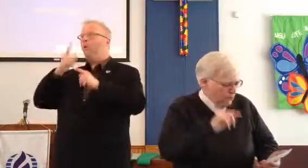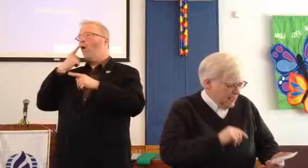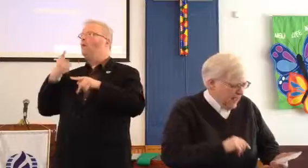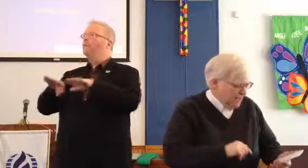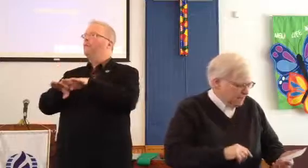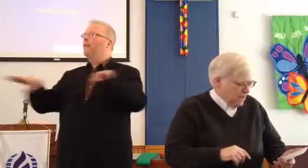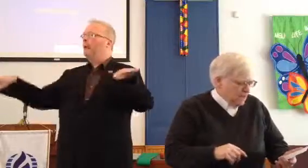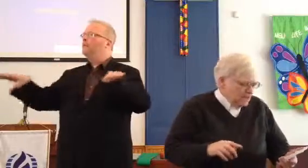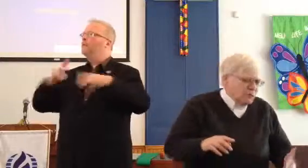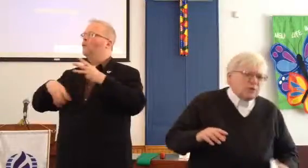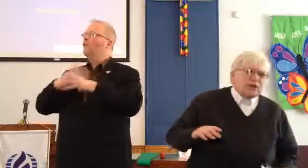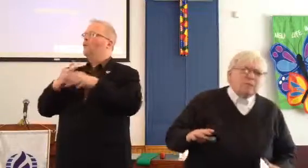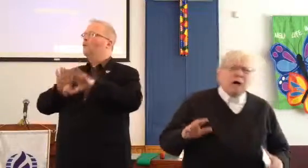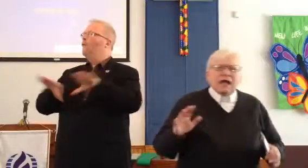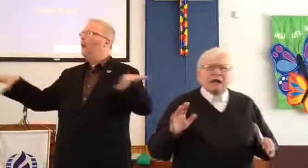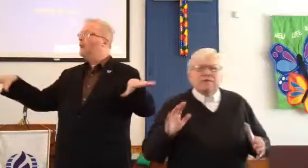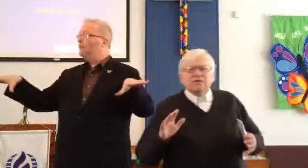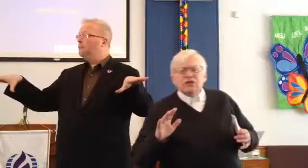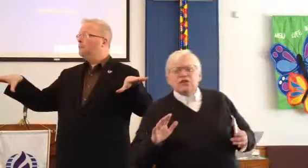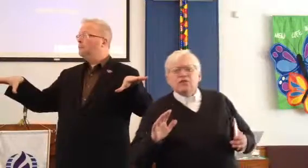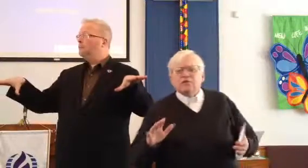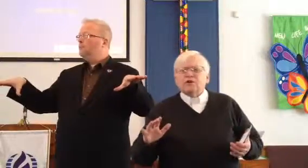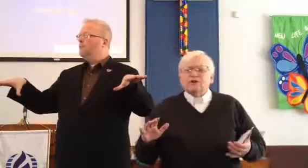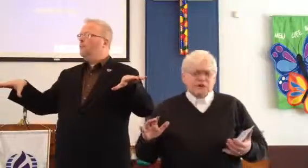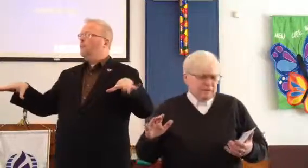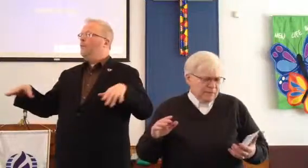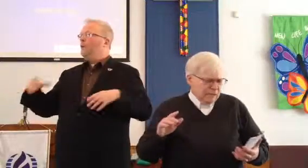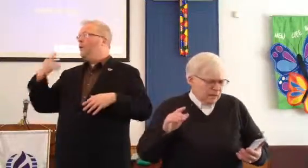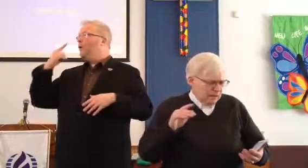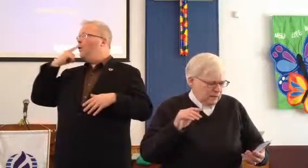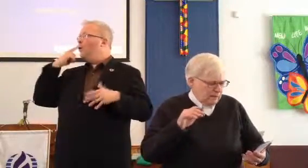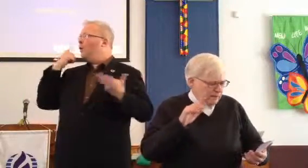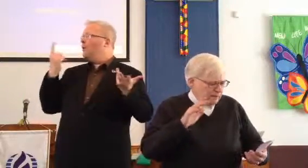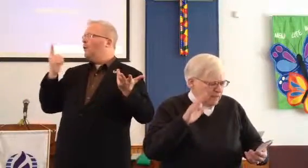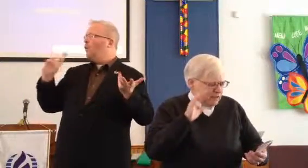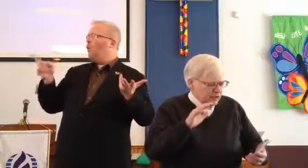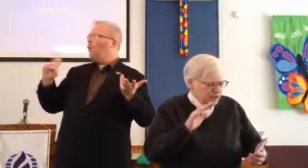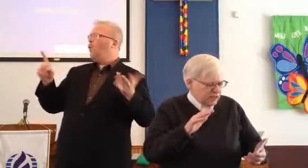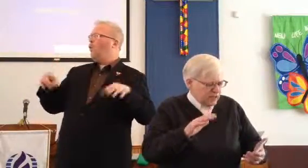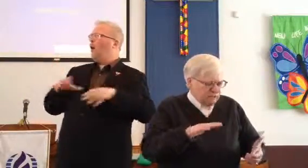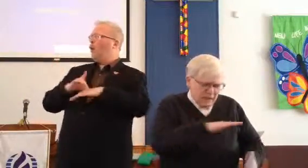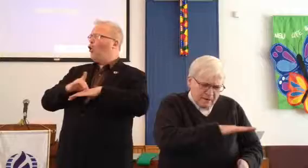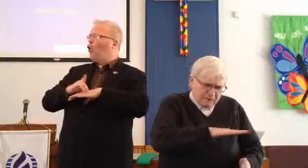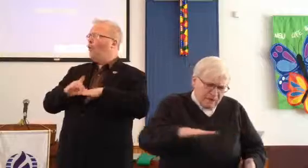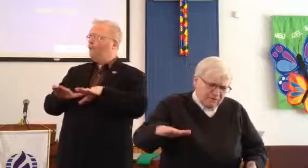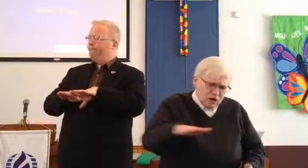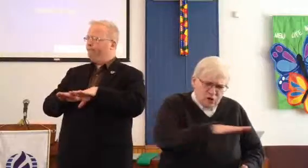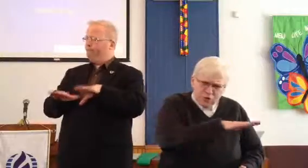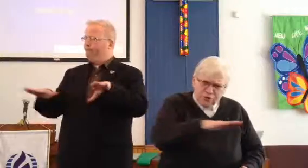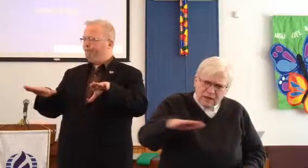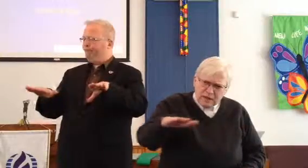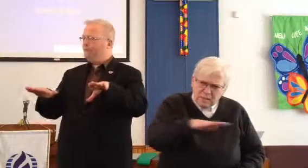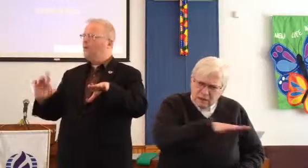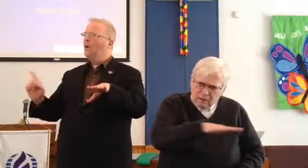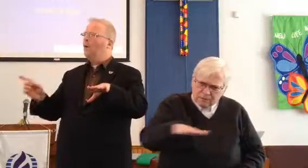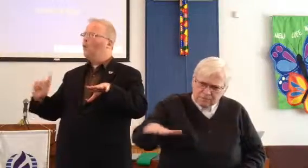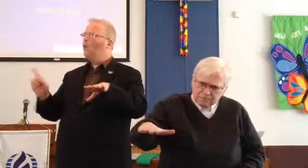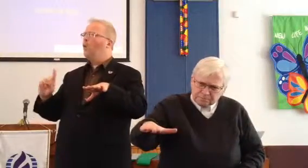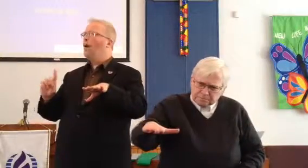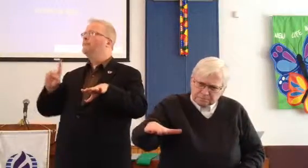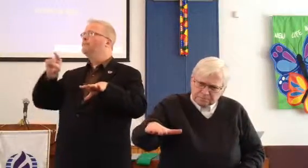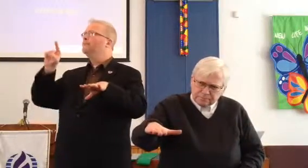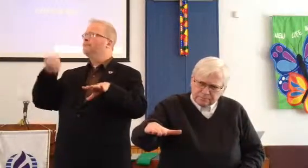And before that, there was a model of the universe that consisted of the earth in the